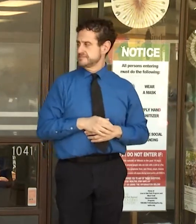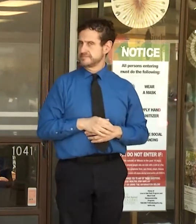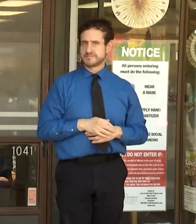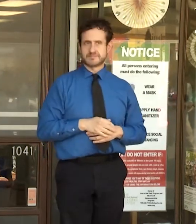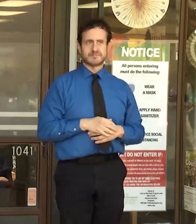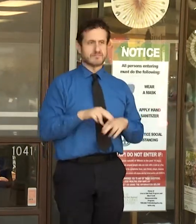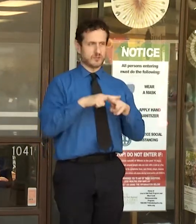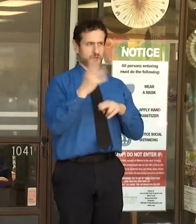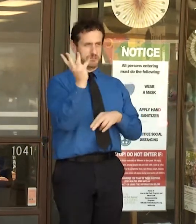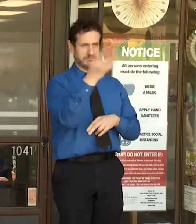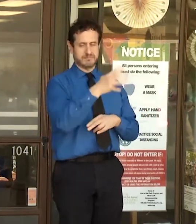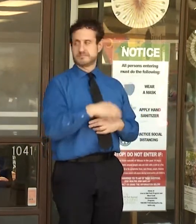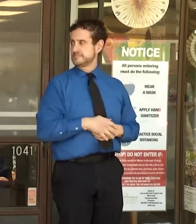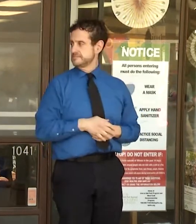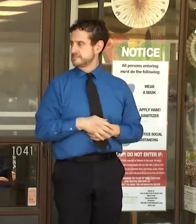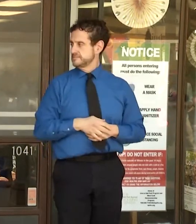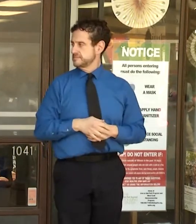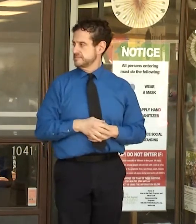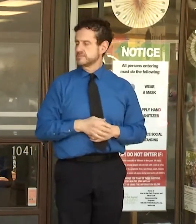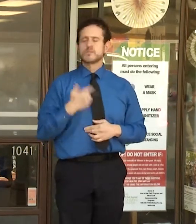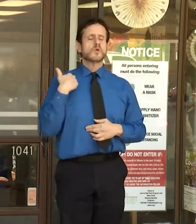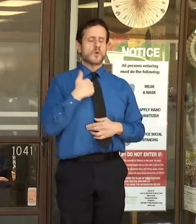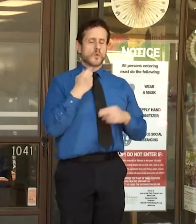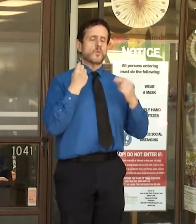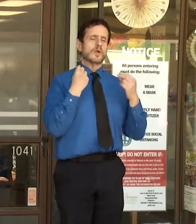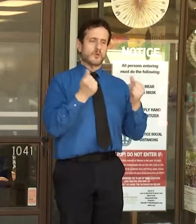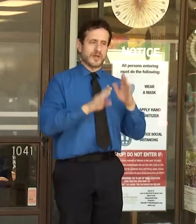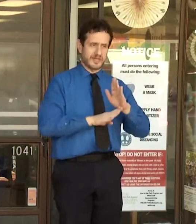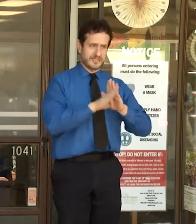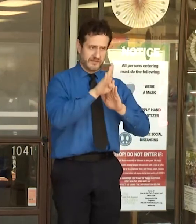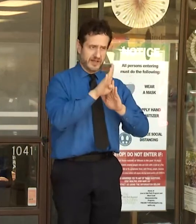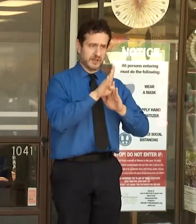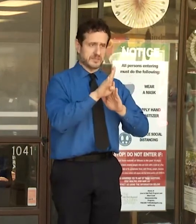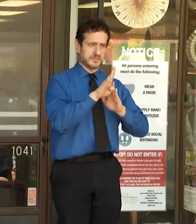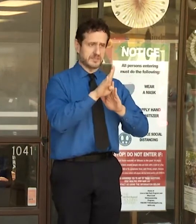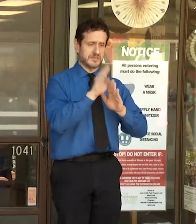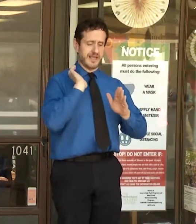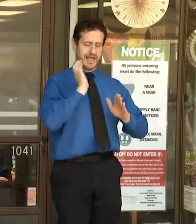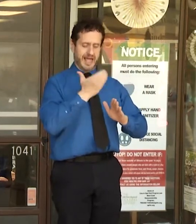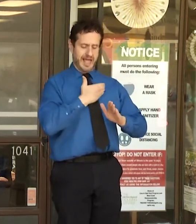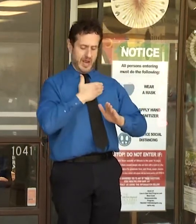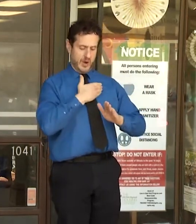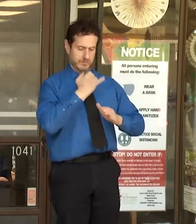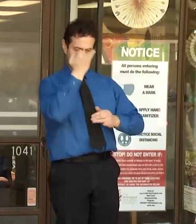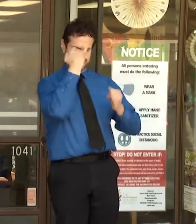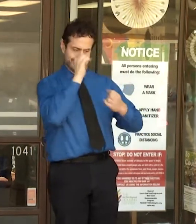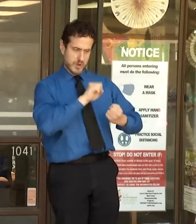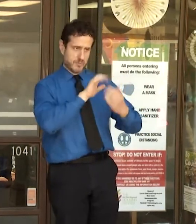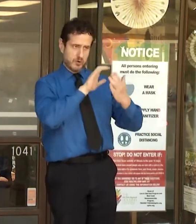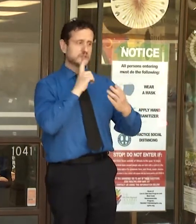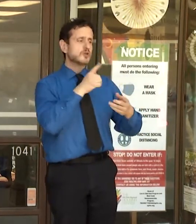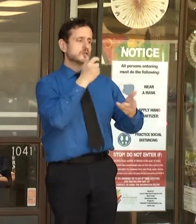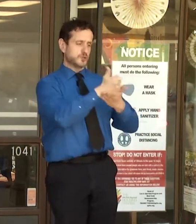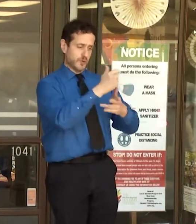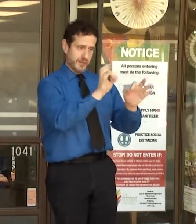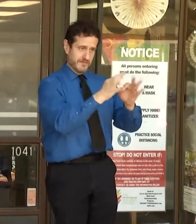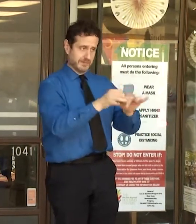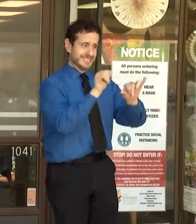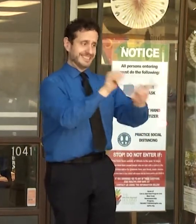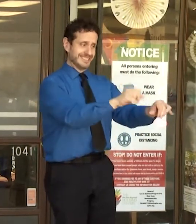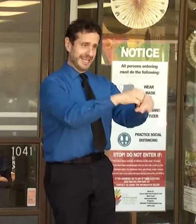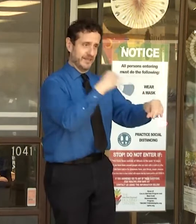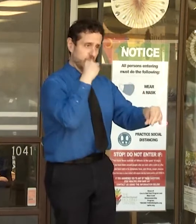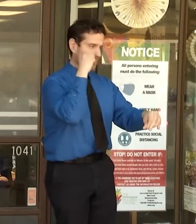Our Bureau quickly developed a comprehensive strategy to keep families in their homes by providing direct